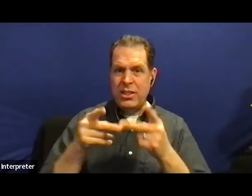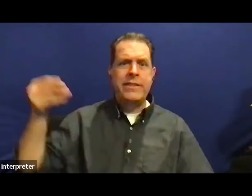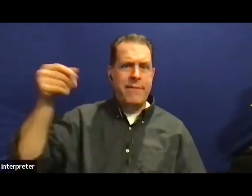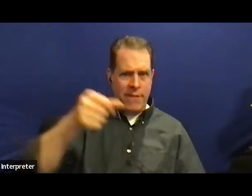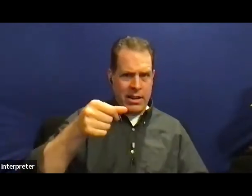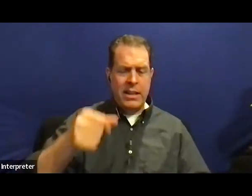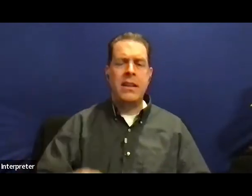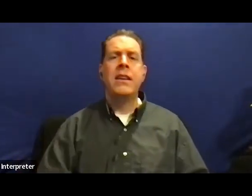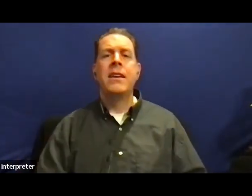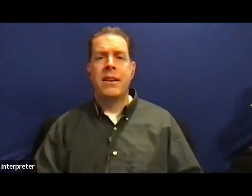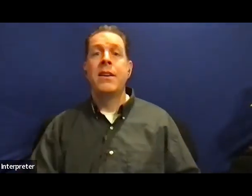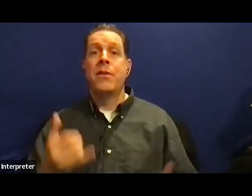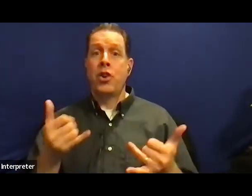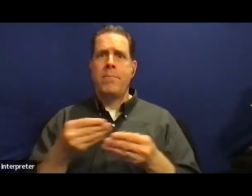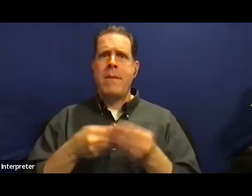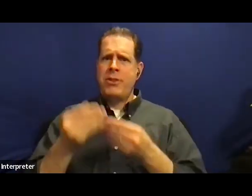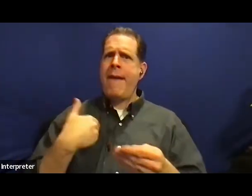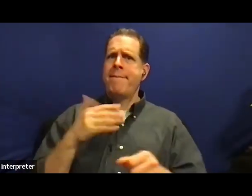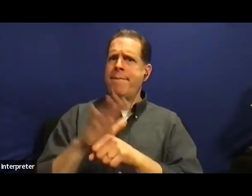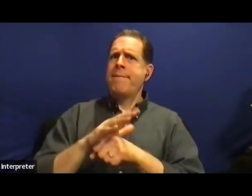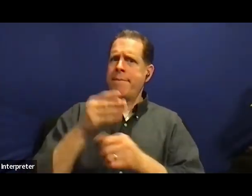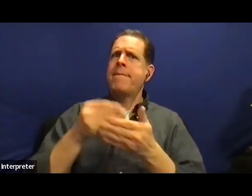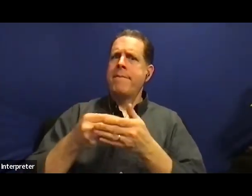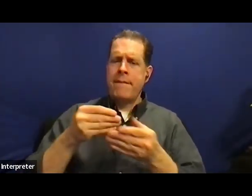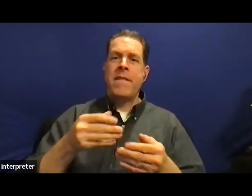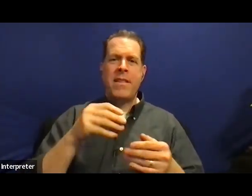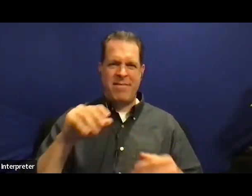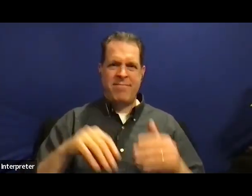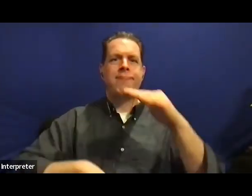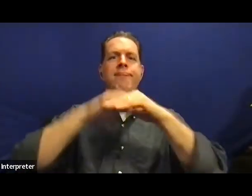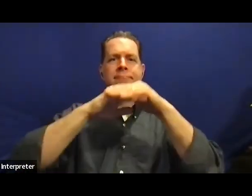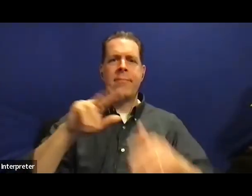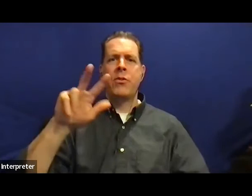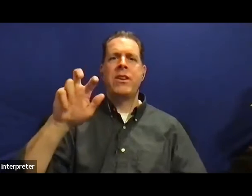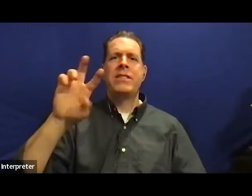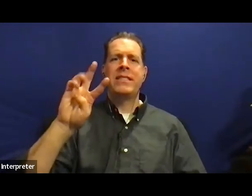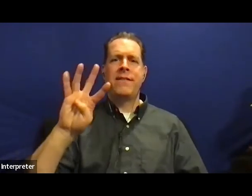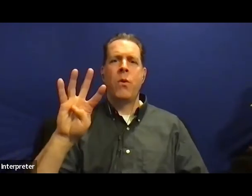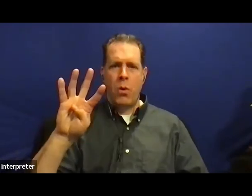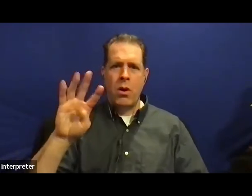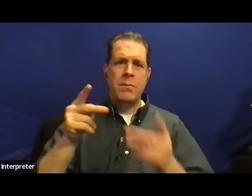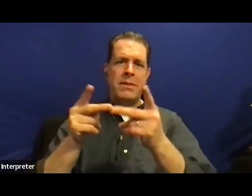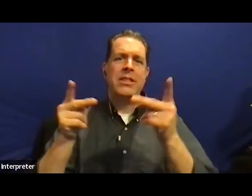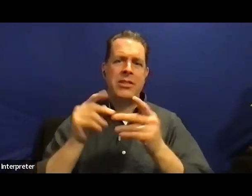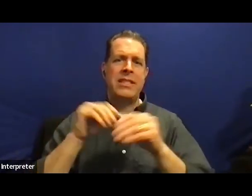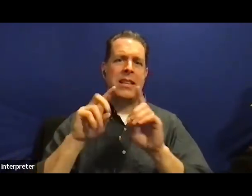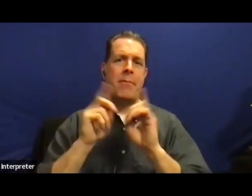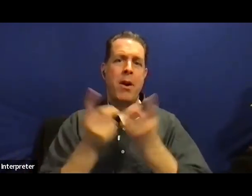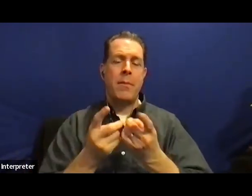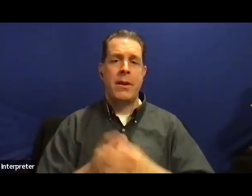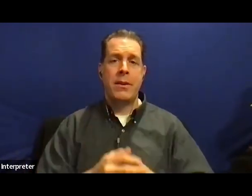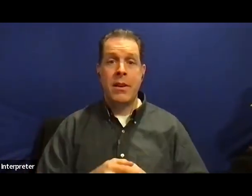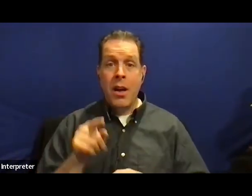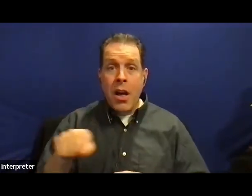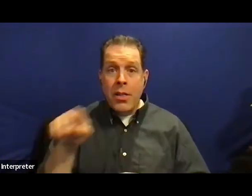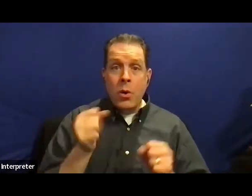our current budget, bringing us back to the 364 positions within our department. These efforts